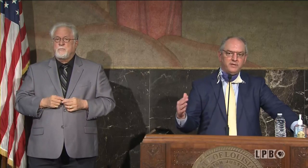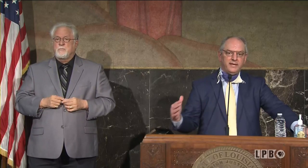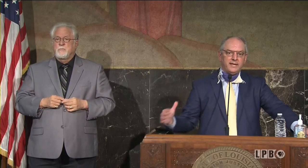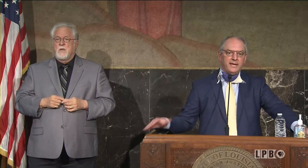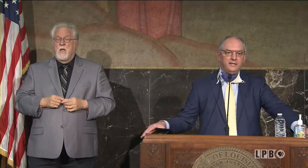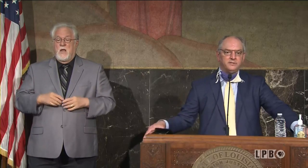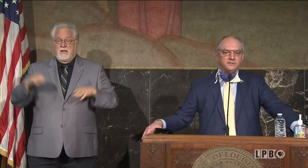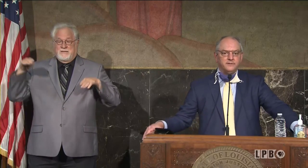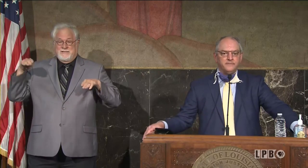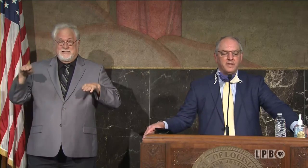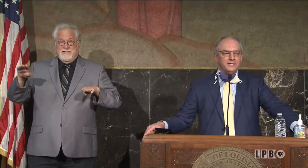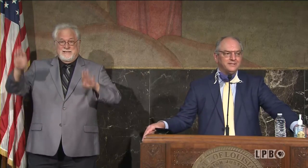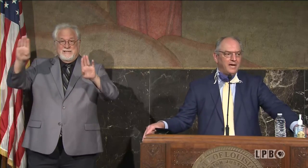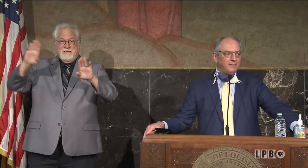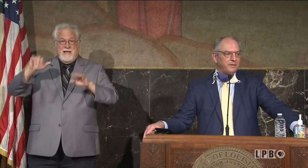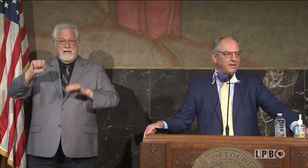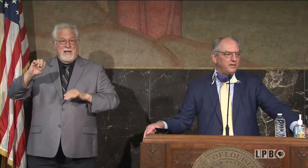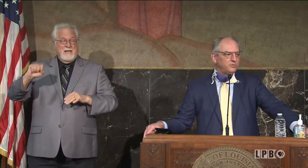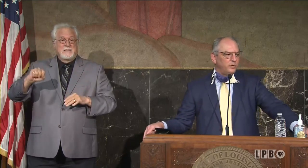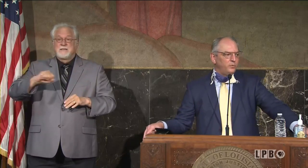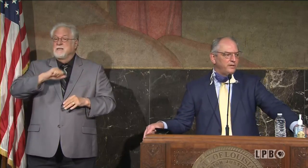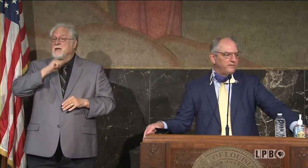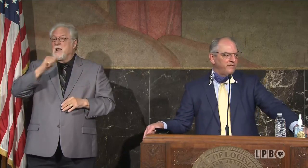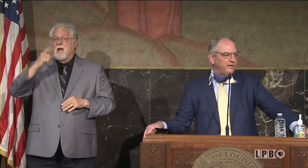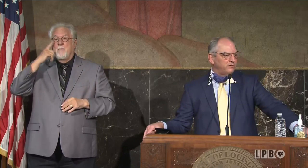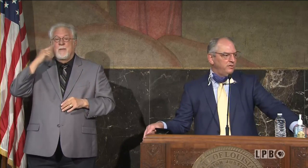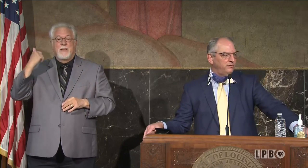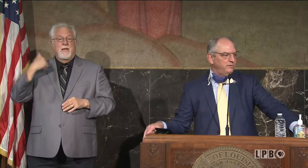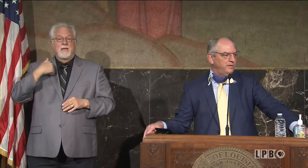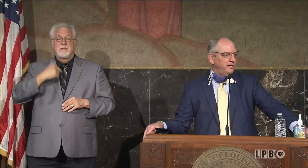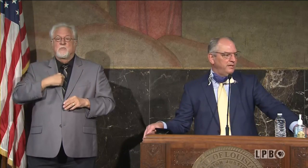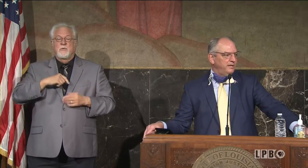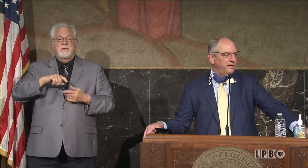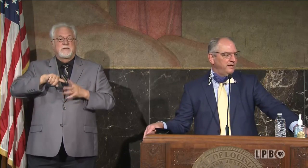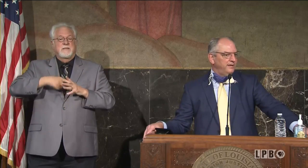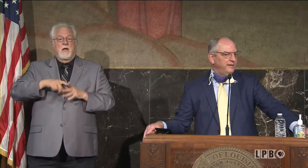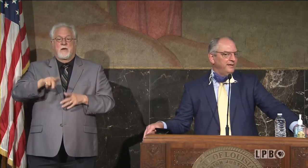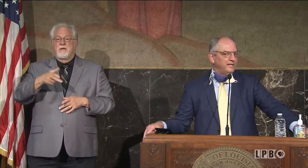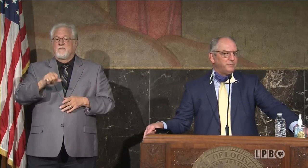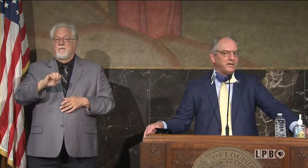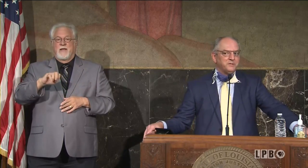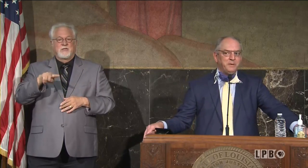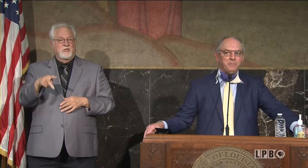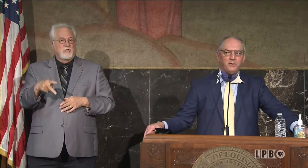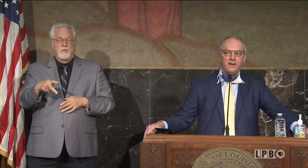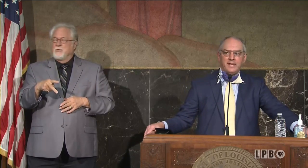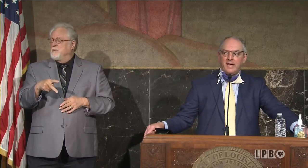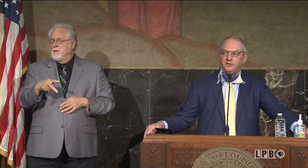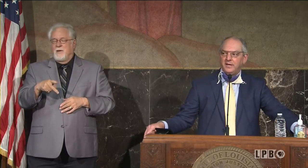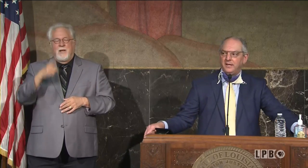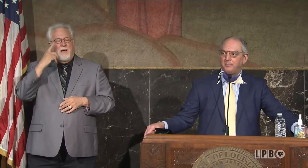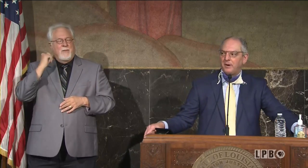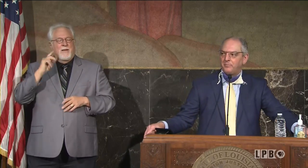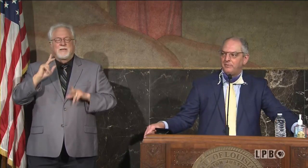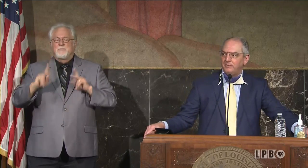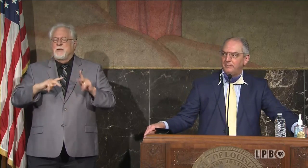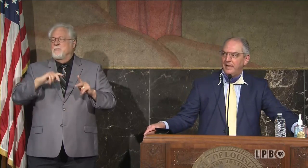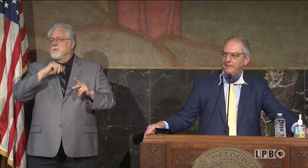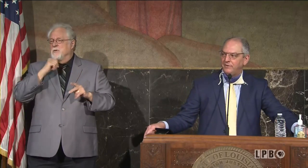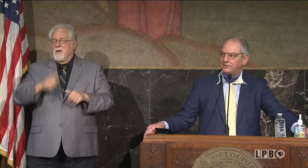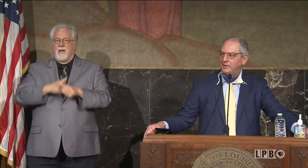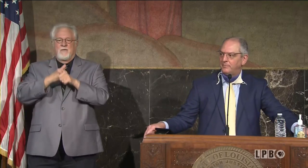surge we've seen in cases is not because we went to phase 2. It's because people aren't engaging in the